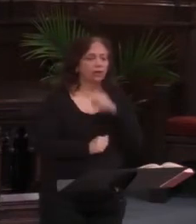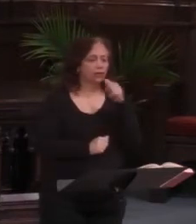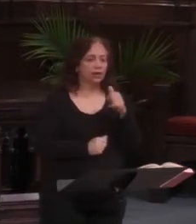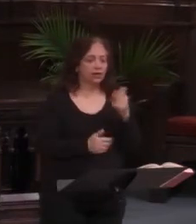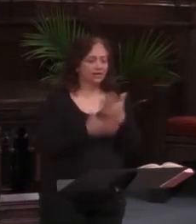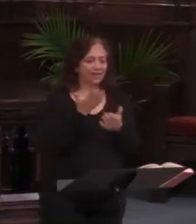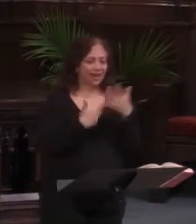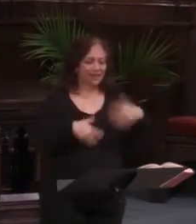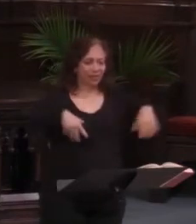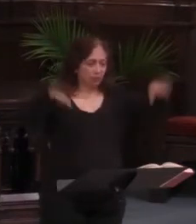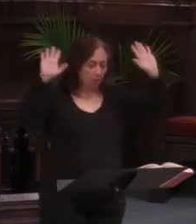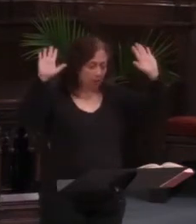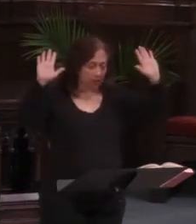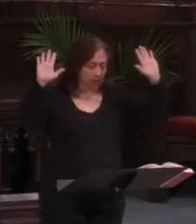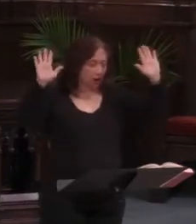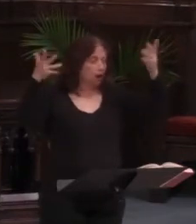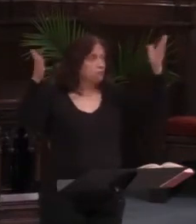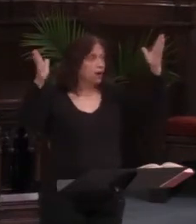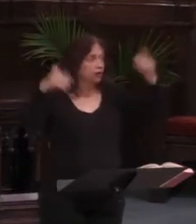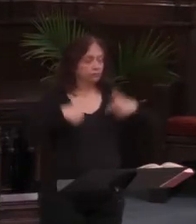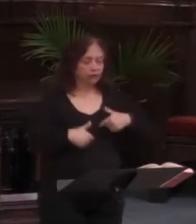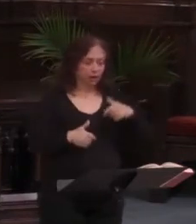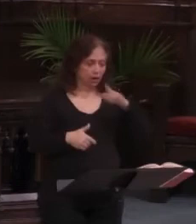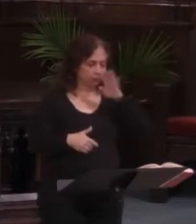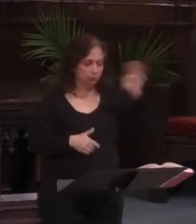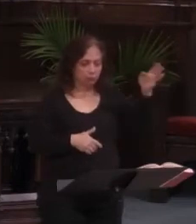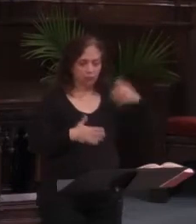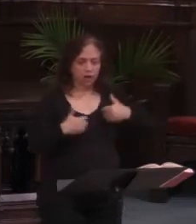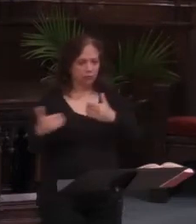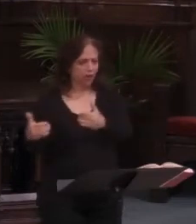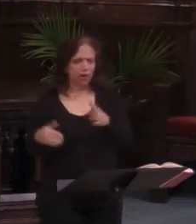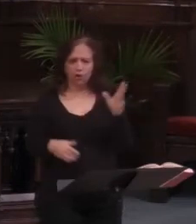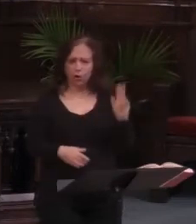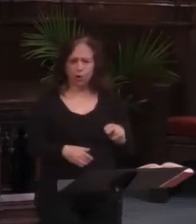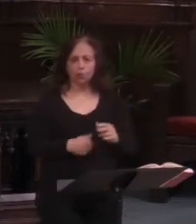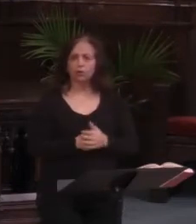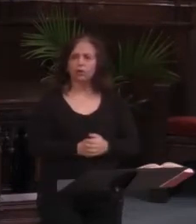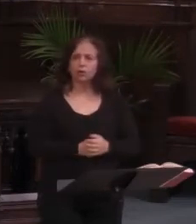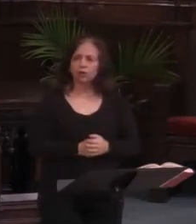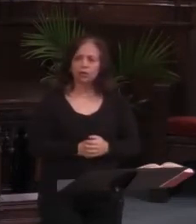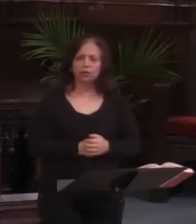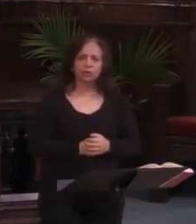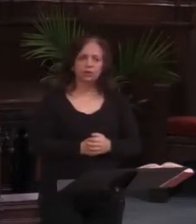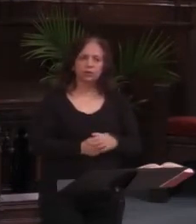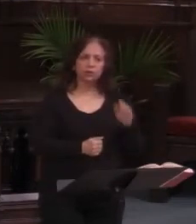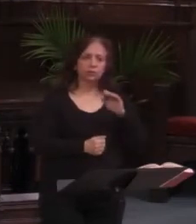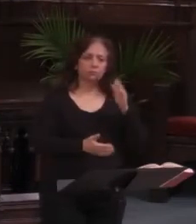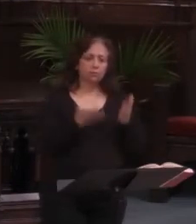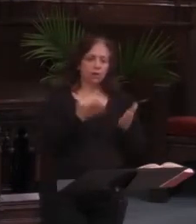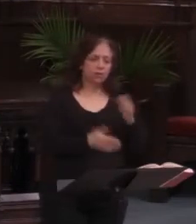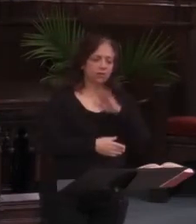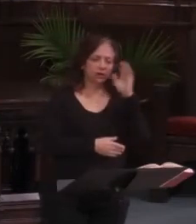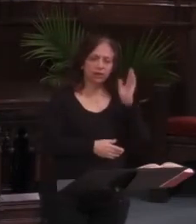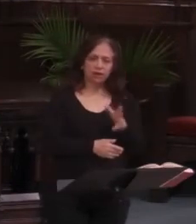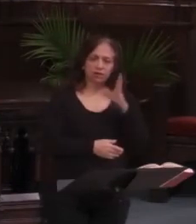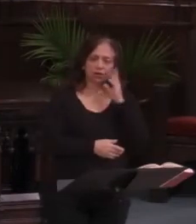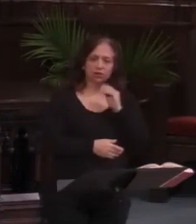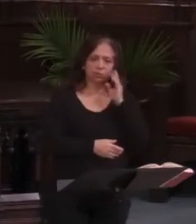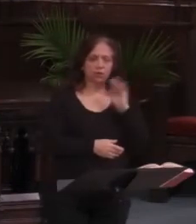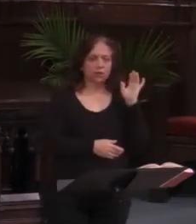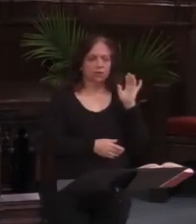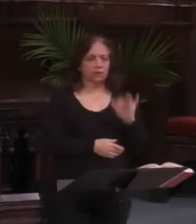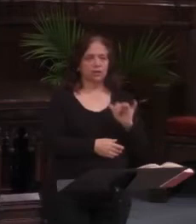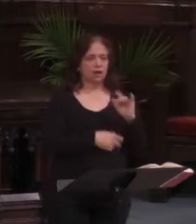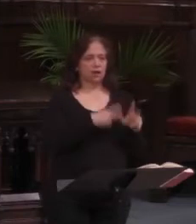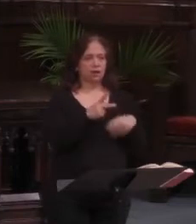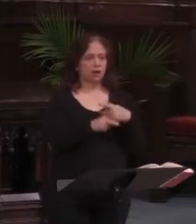and said, "God is dead," and moved on. They may have never experienced that encounter with the